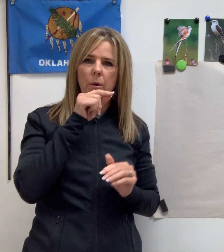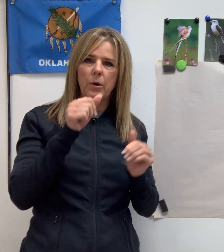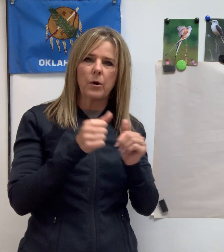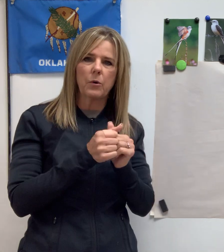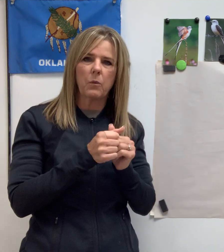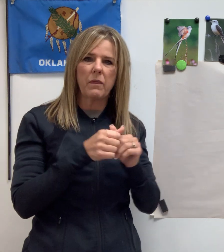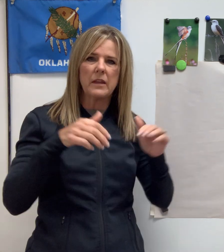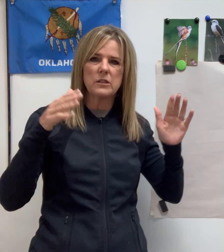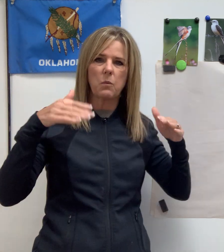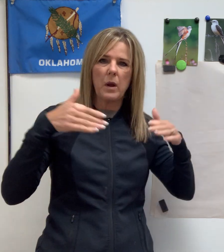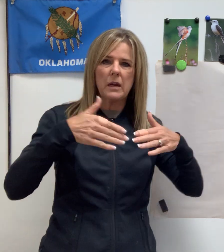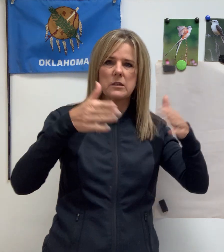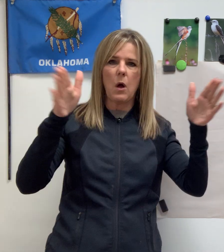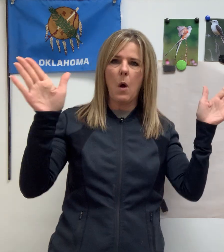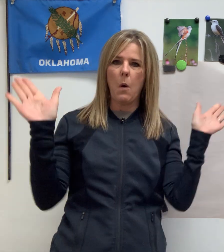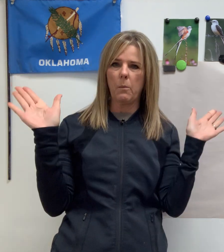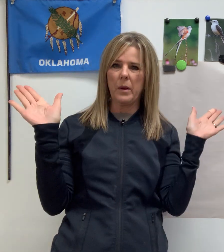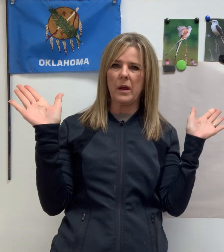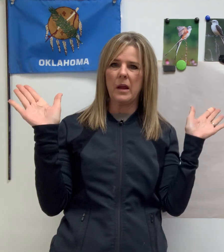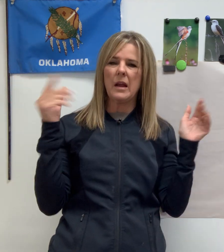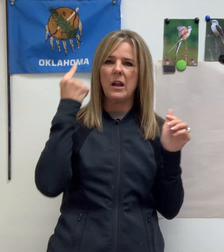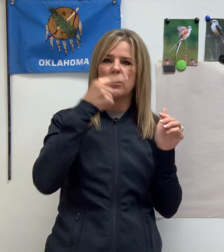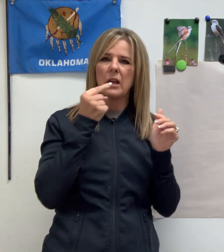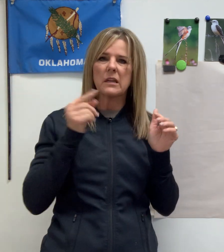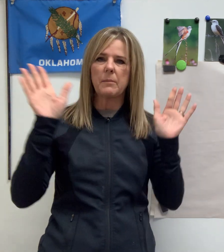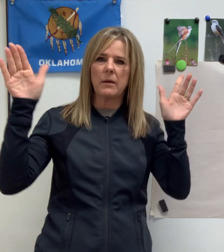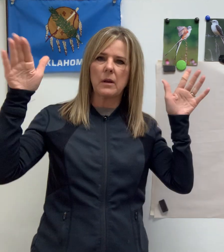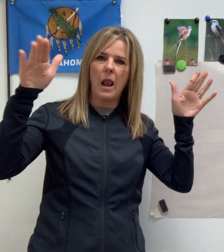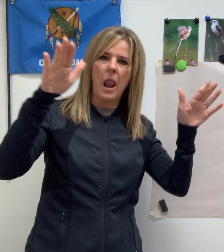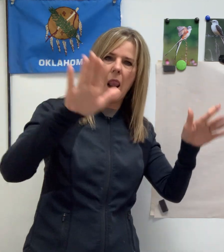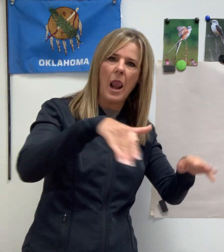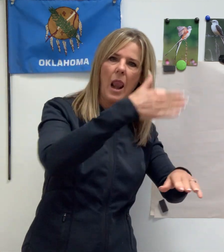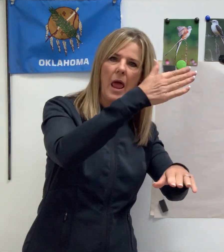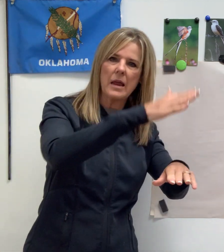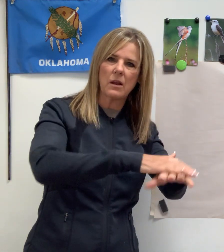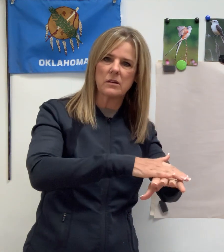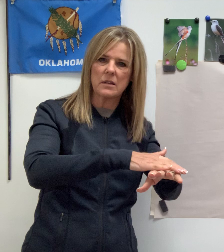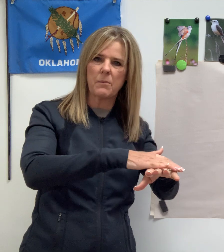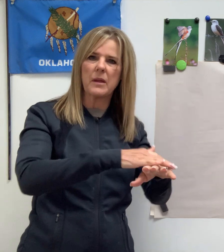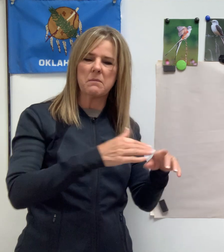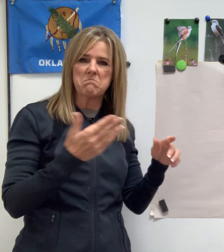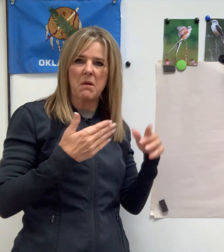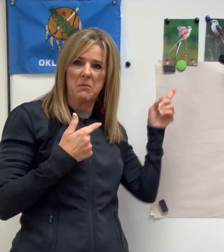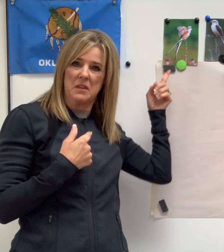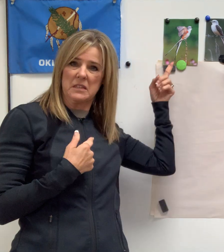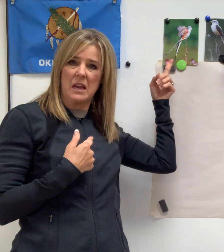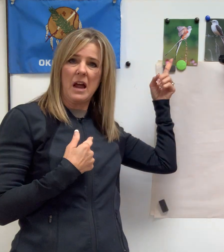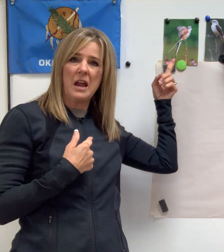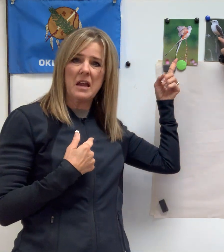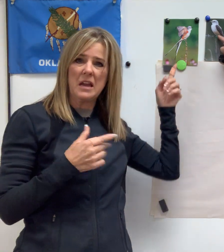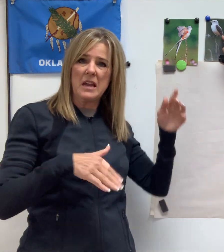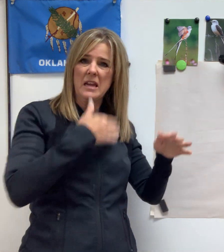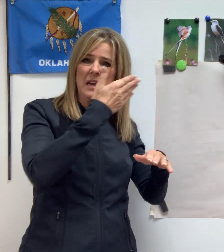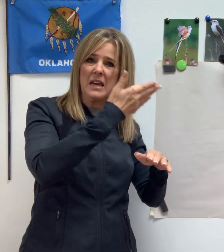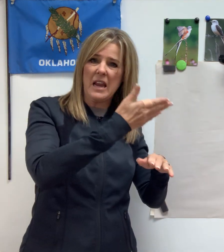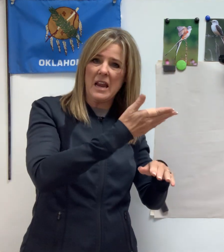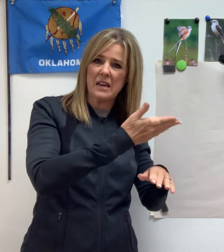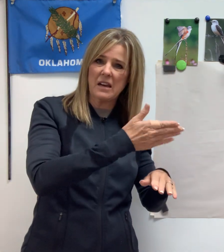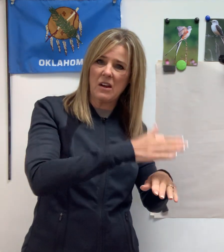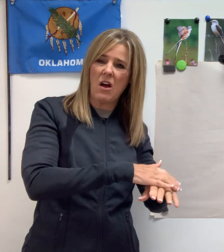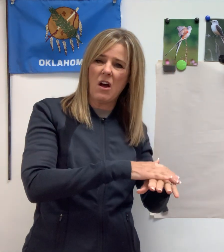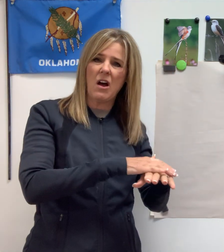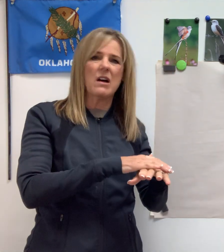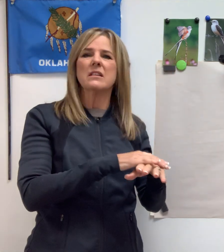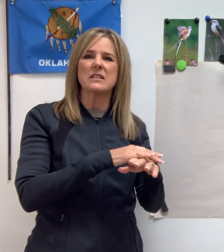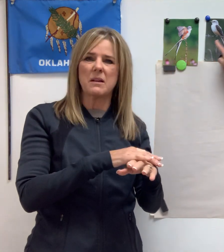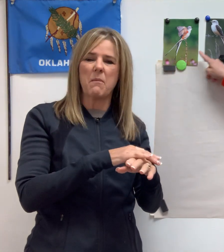its wings open. It looks like it's about to land on something. Maybe it's landing like this little guy. He landed on some barbed wire, so I